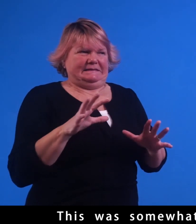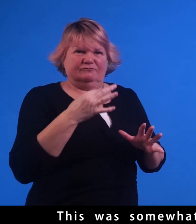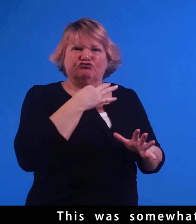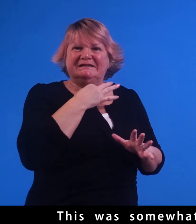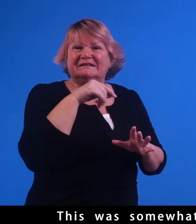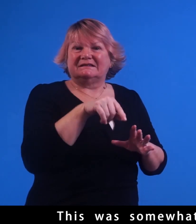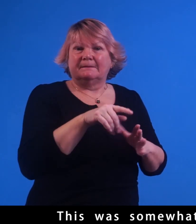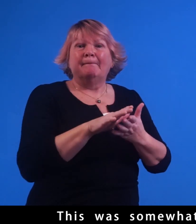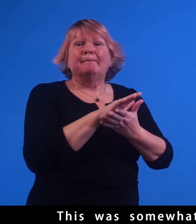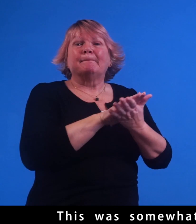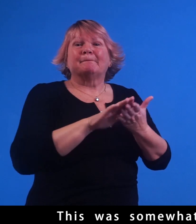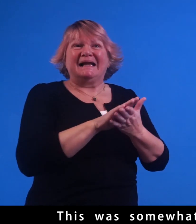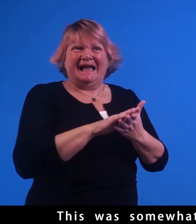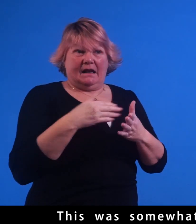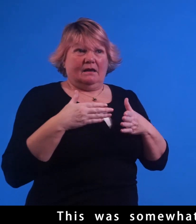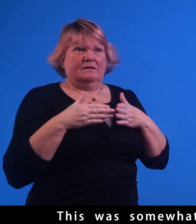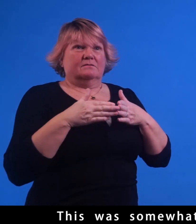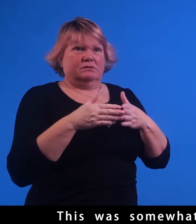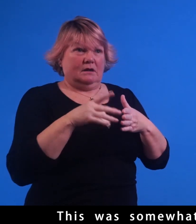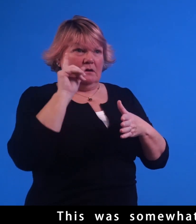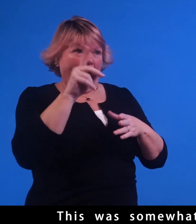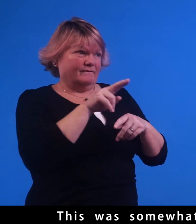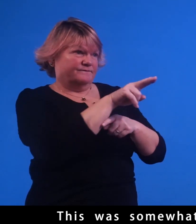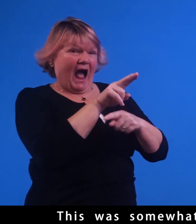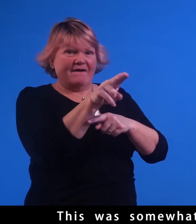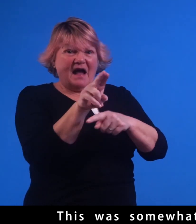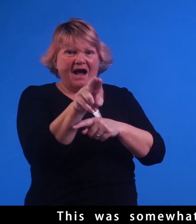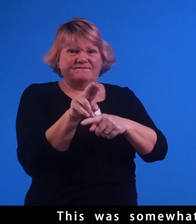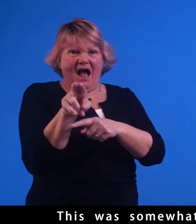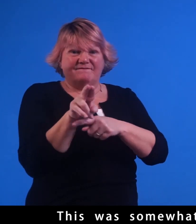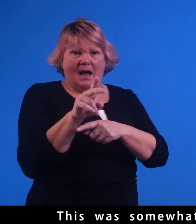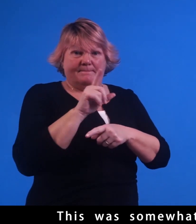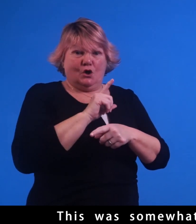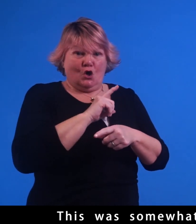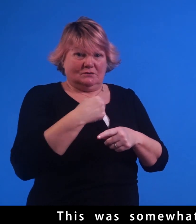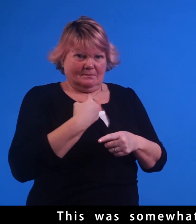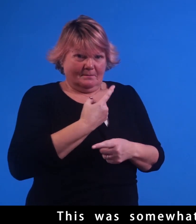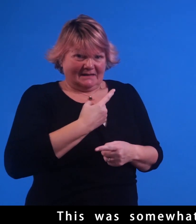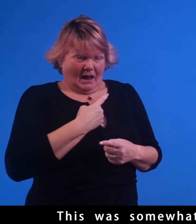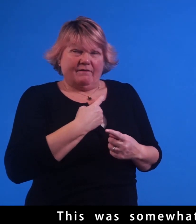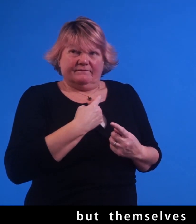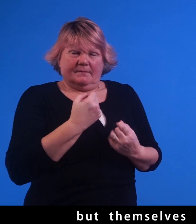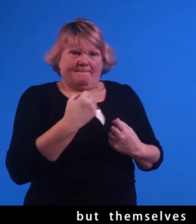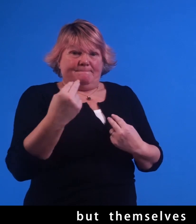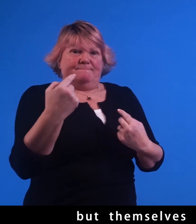This was somewhat of a gamble, as it meant they were unable to fire upon the opposing fleet,